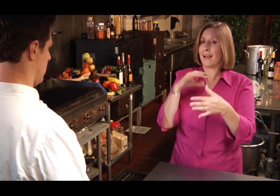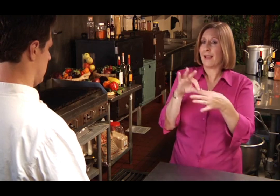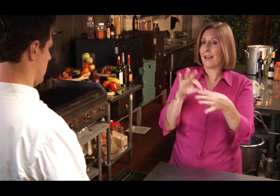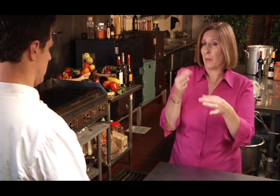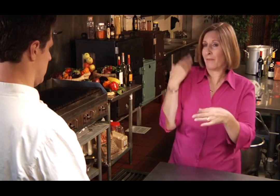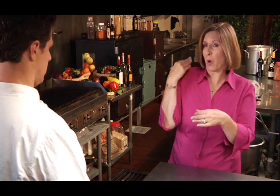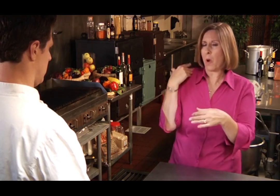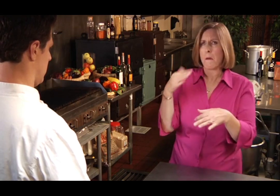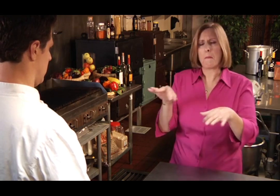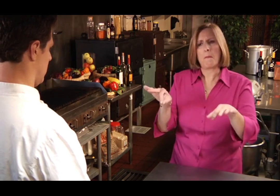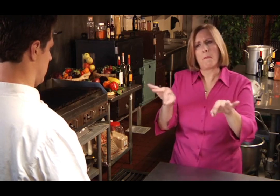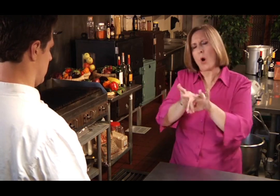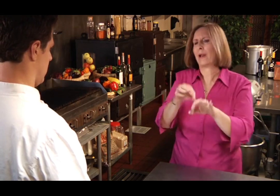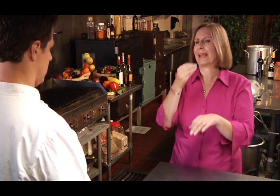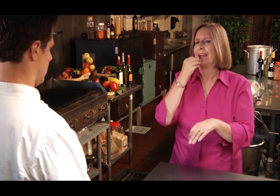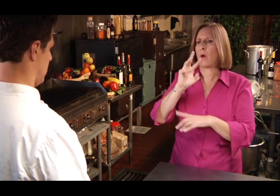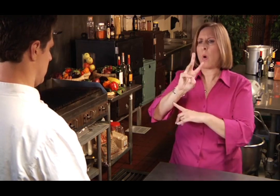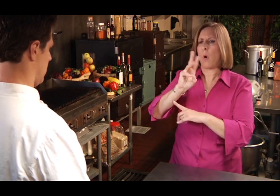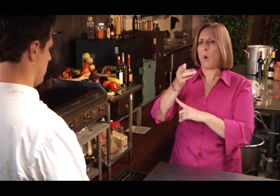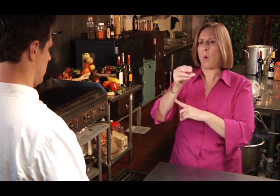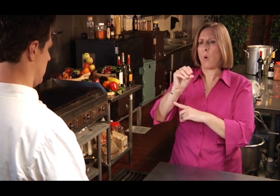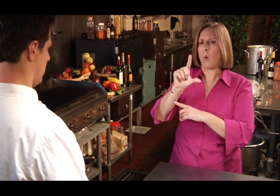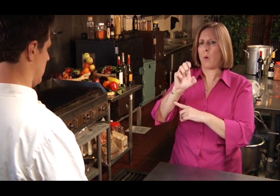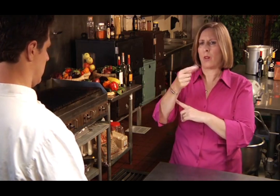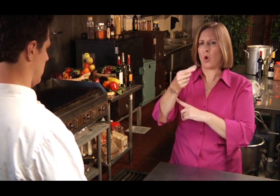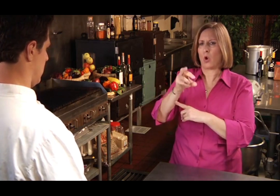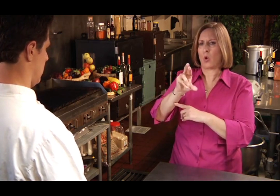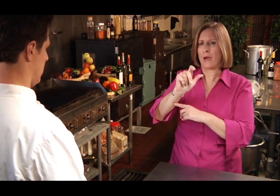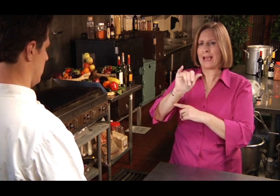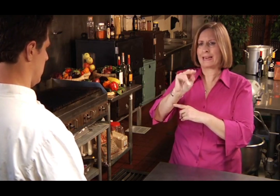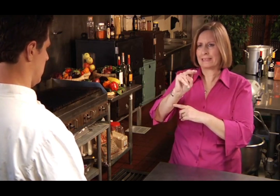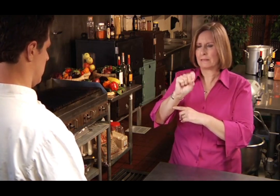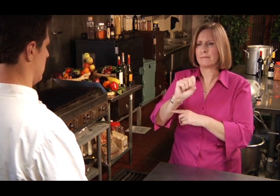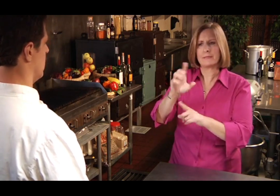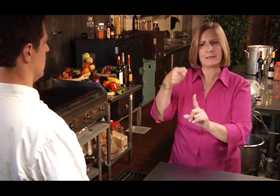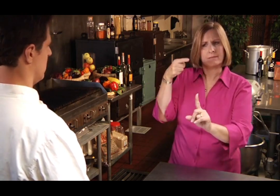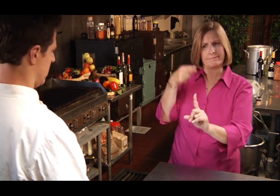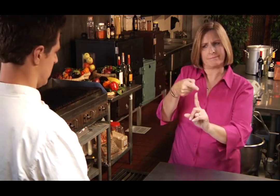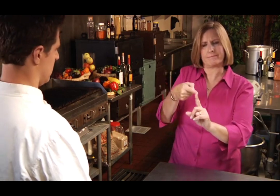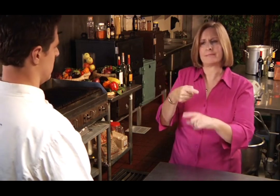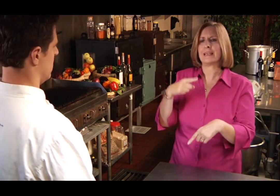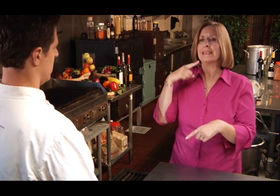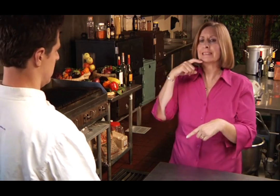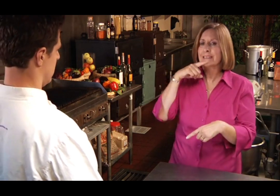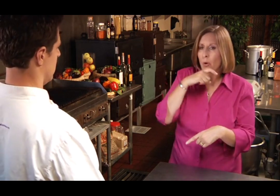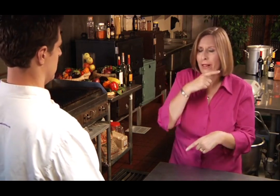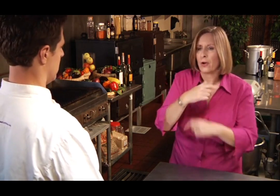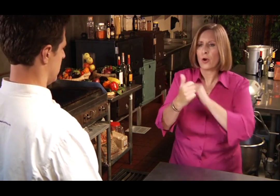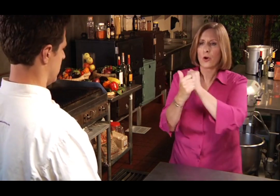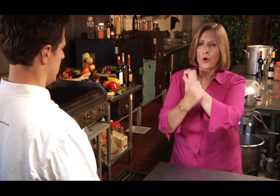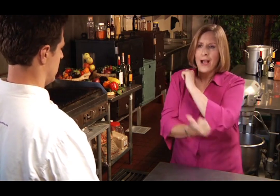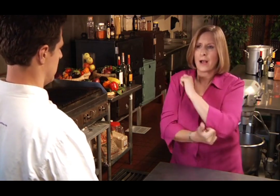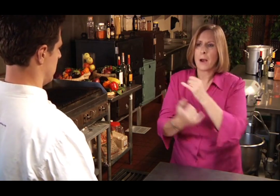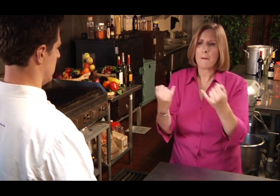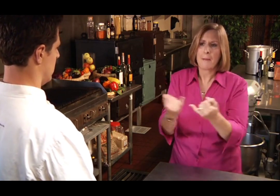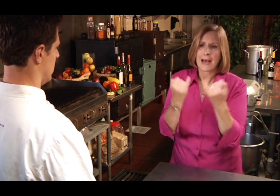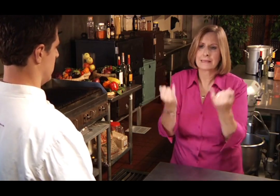We mentioned earlier the importance of consuming whole grains. This is especially important for cereals,